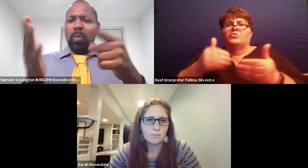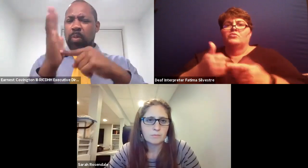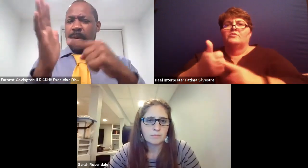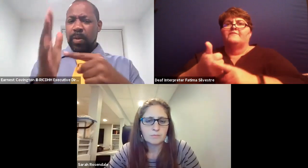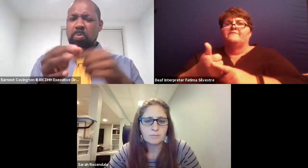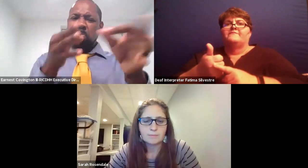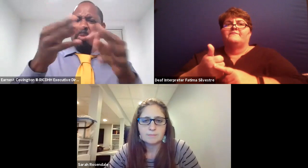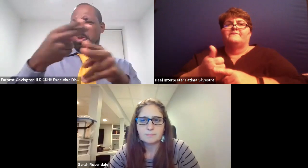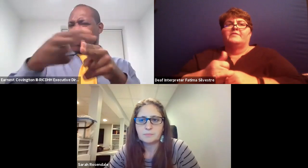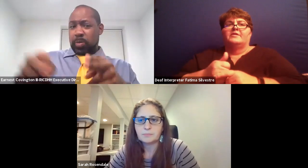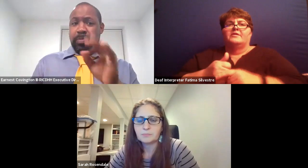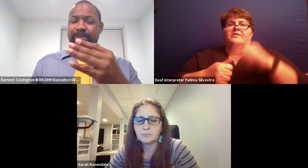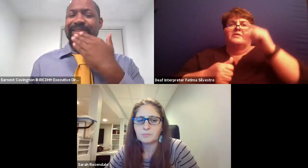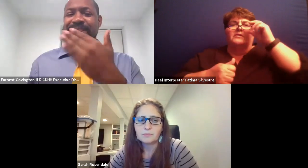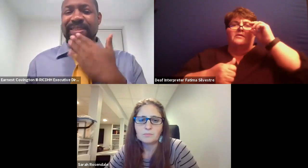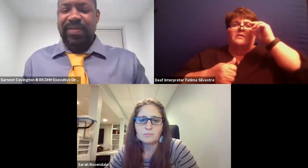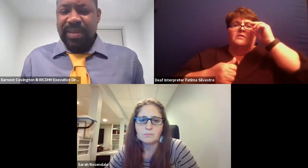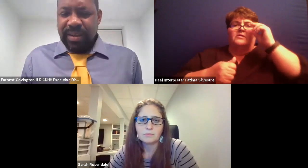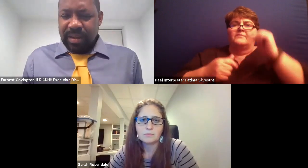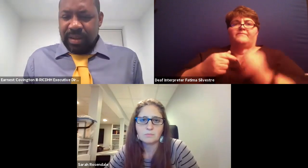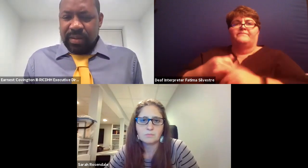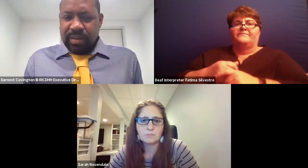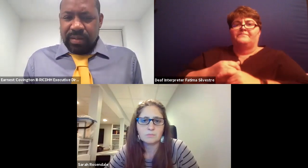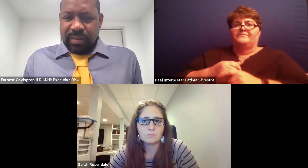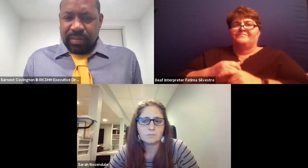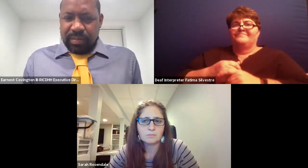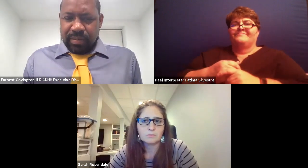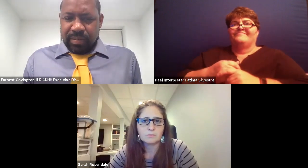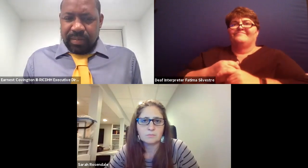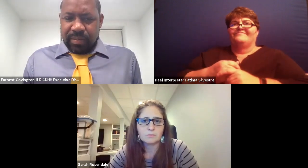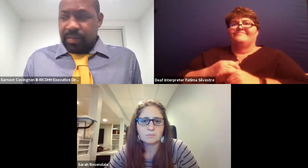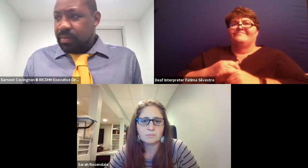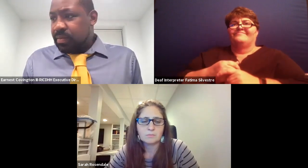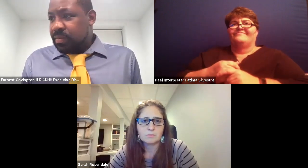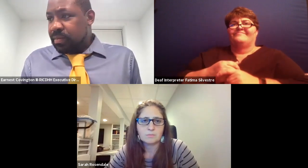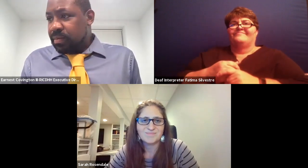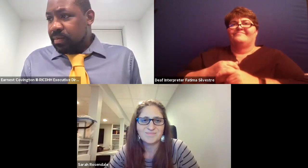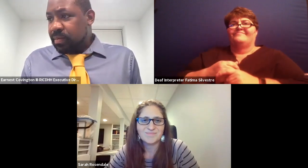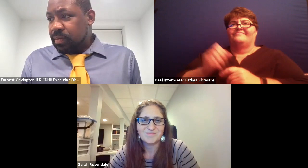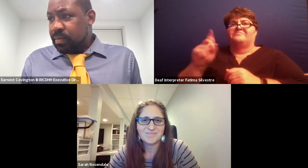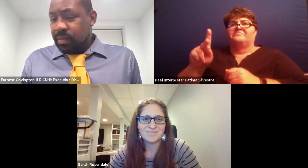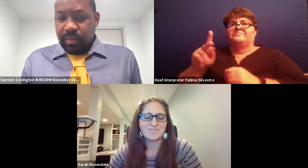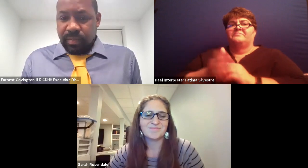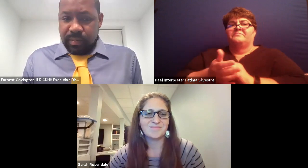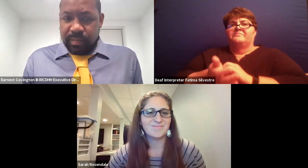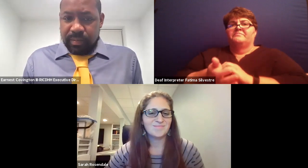have you introduce yourself, who you represent. Thank you. Looks like Sarah, you're open.